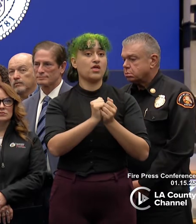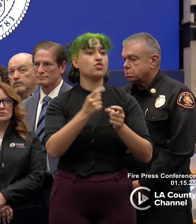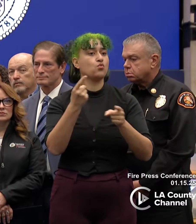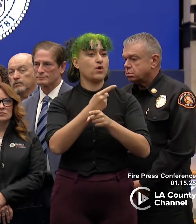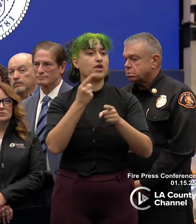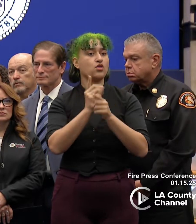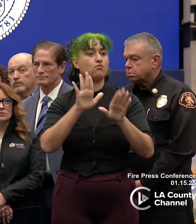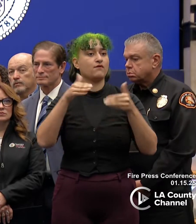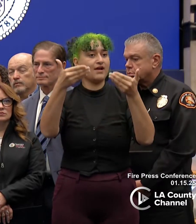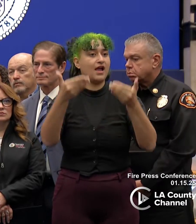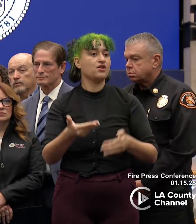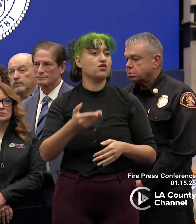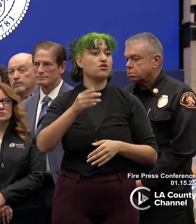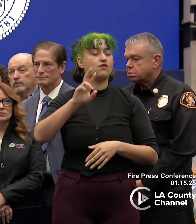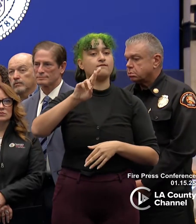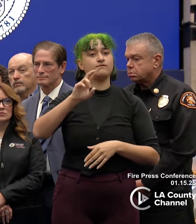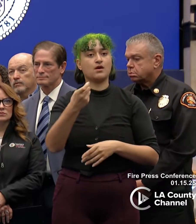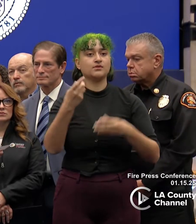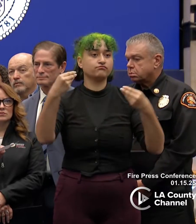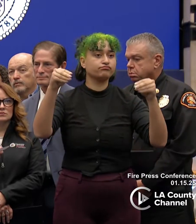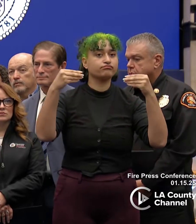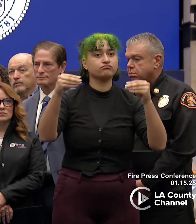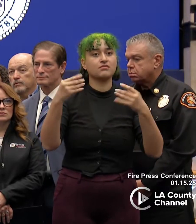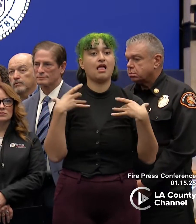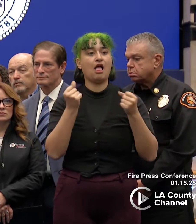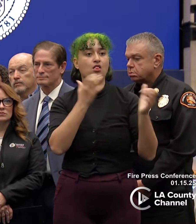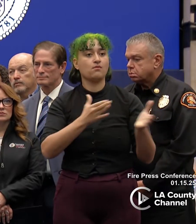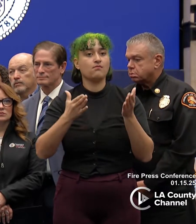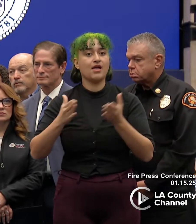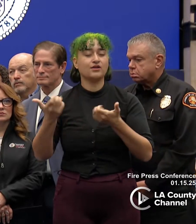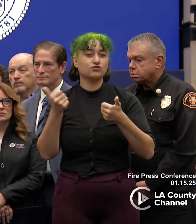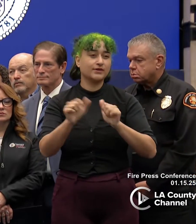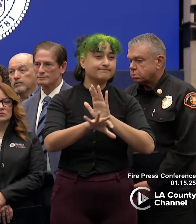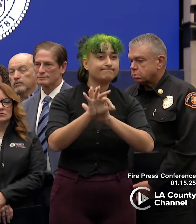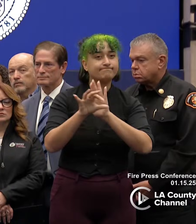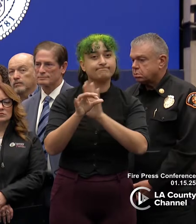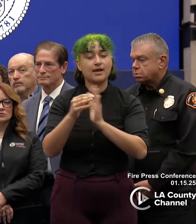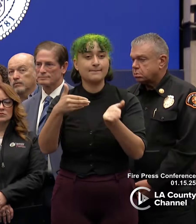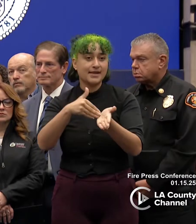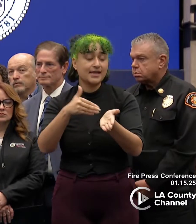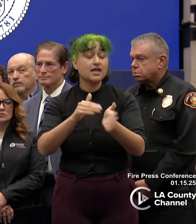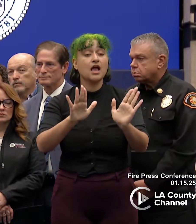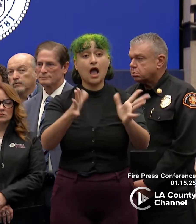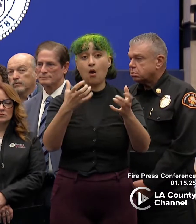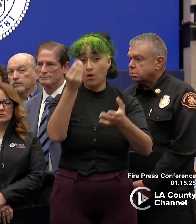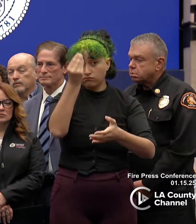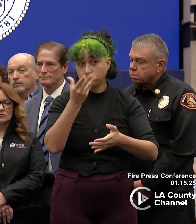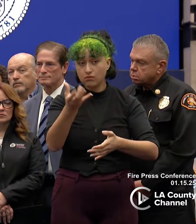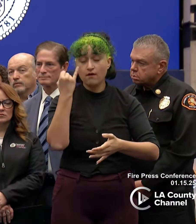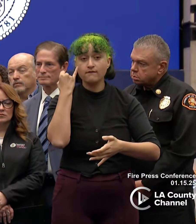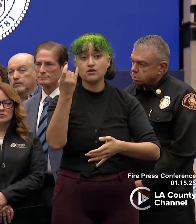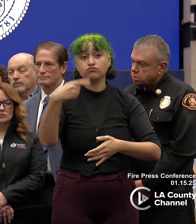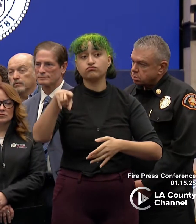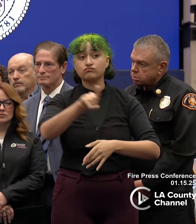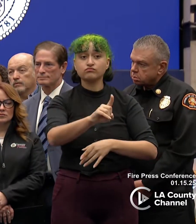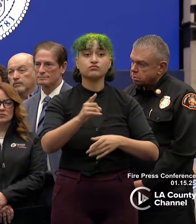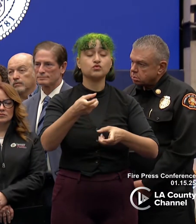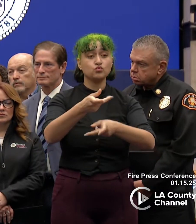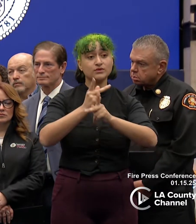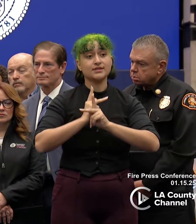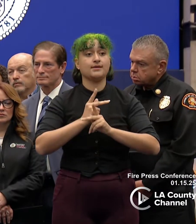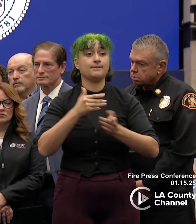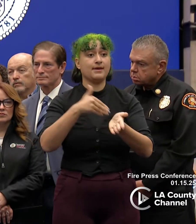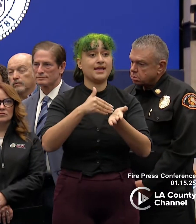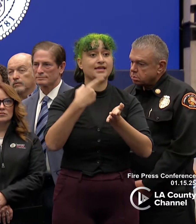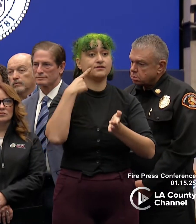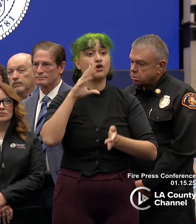their pharmacies, and their health plans for further assistance in obtaining their medications. I want to make a note for those who are receiving